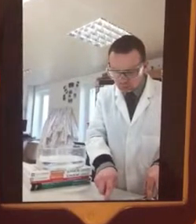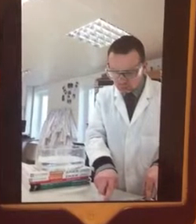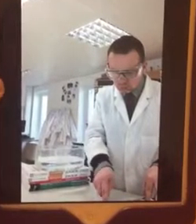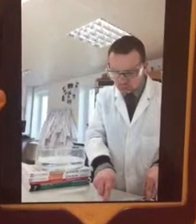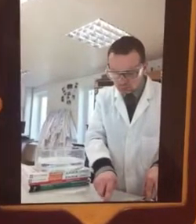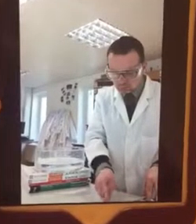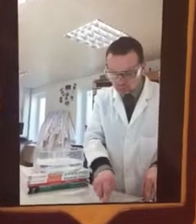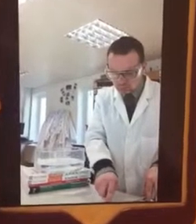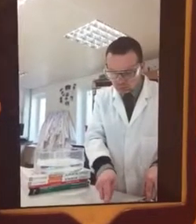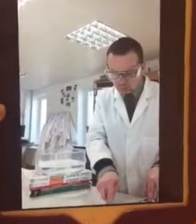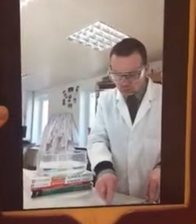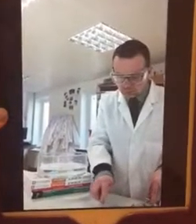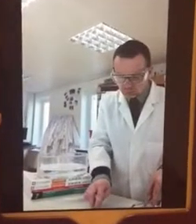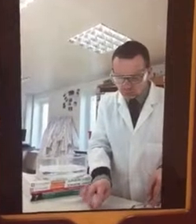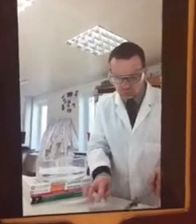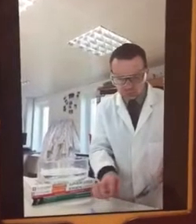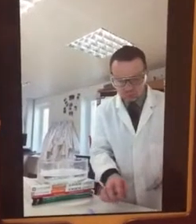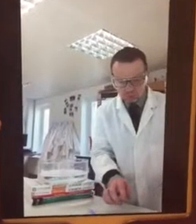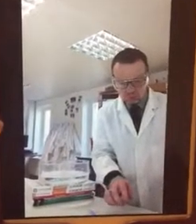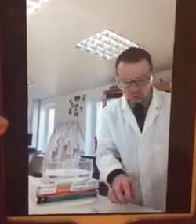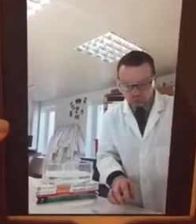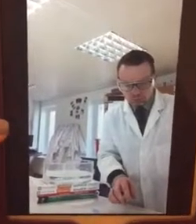So we'll just cut off a little piece.